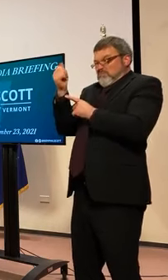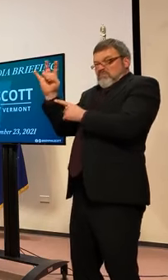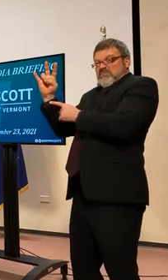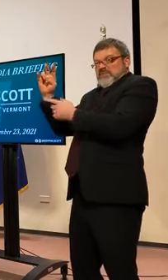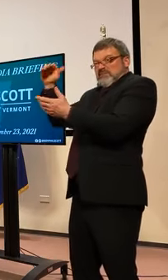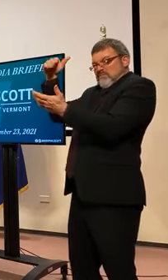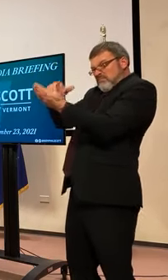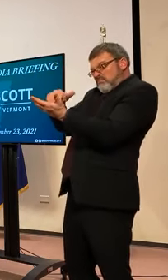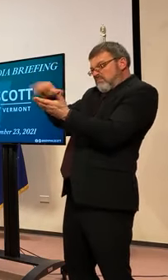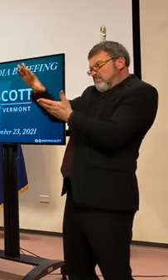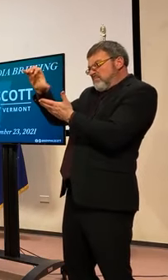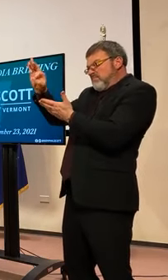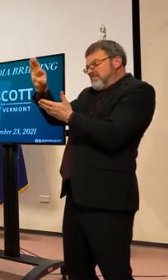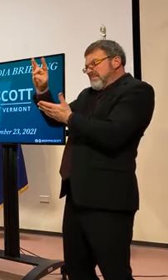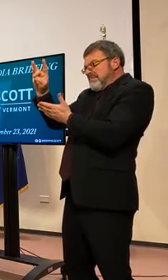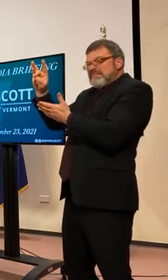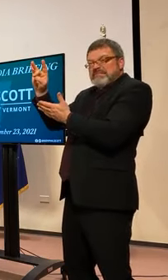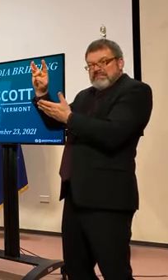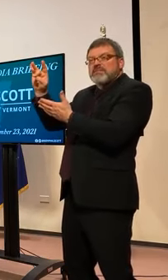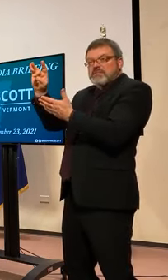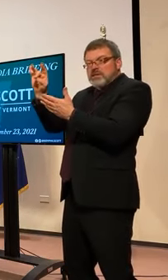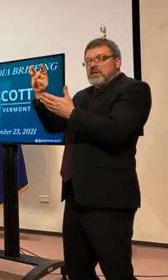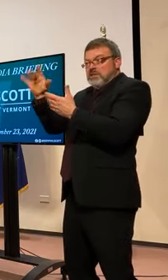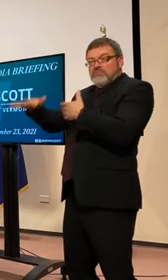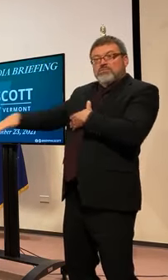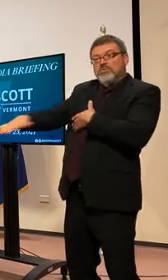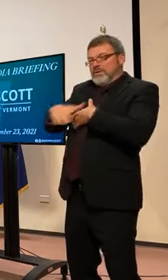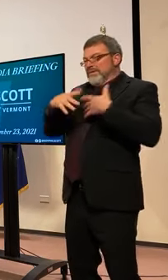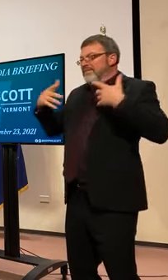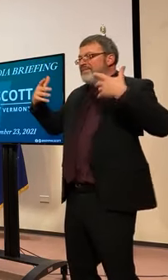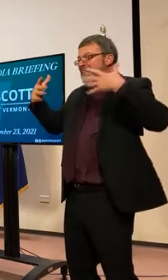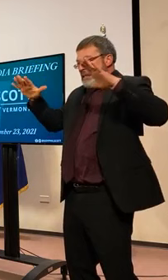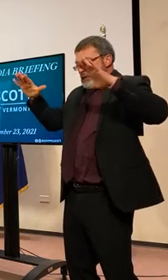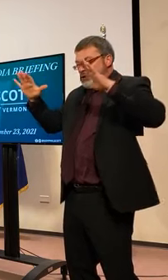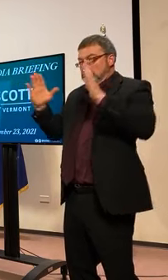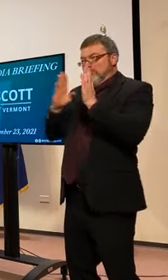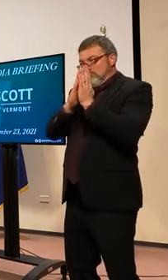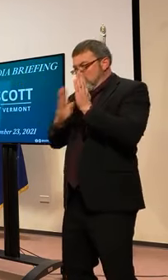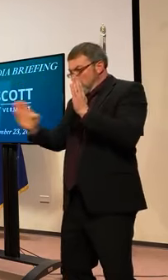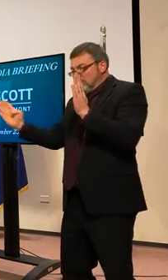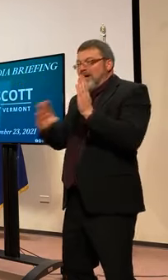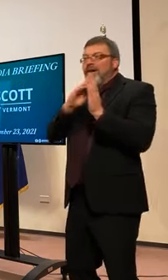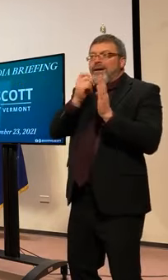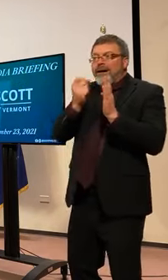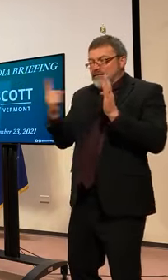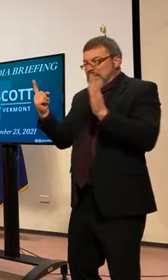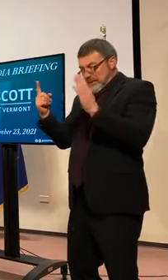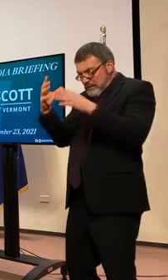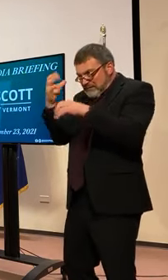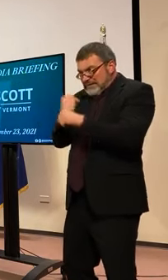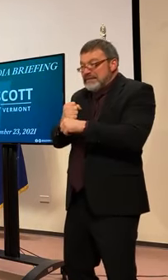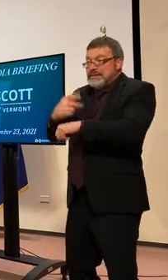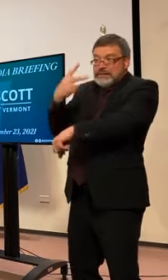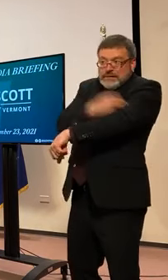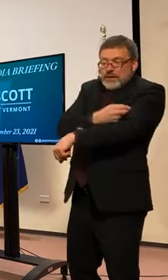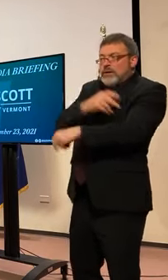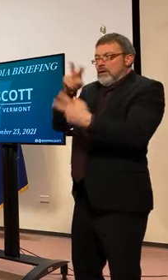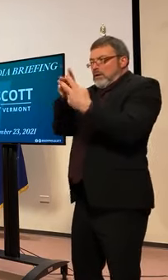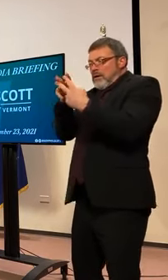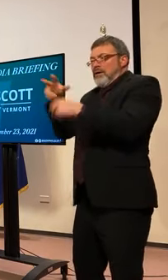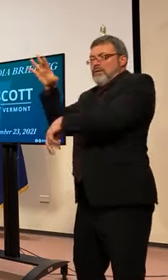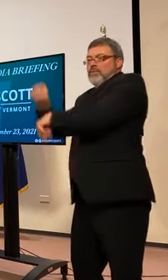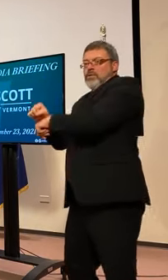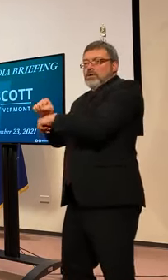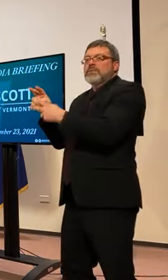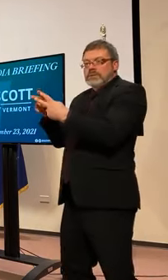17,598 children ages 5 to 11 have received either their first dose of COVID vaccine or they have an